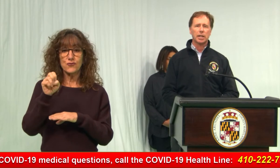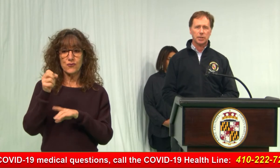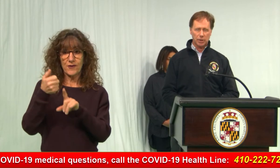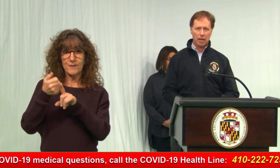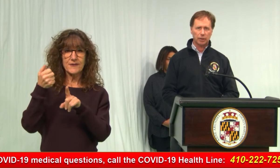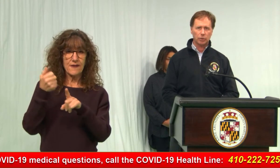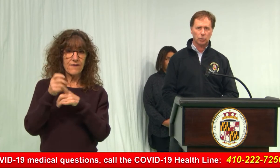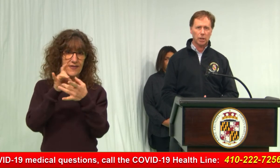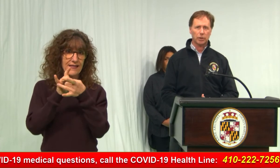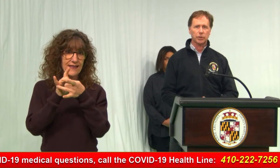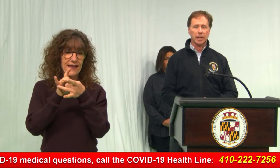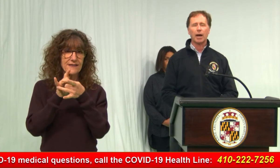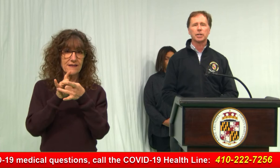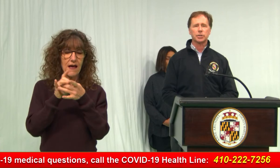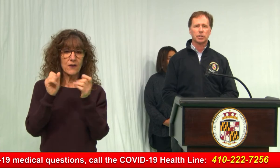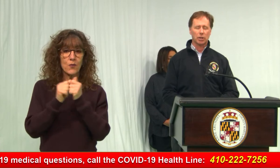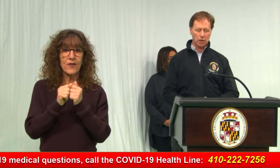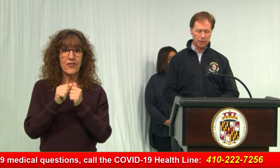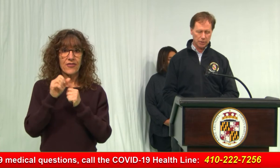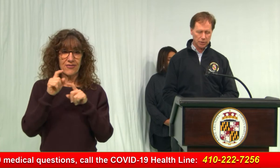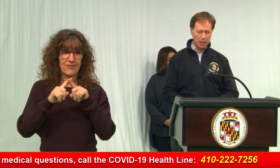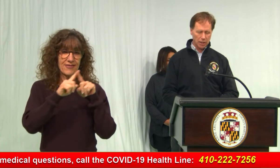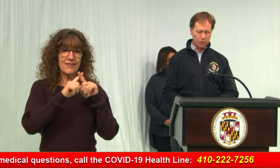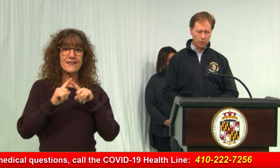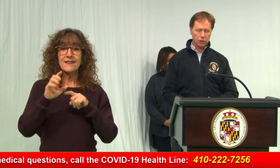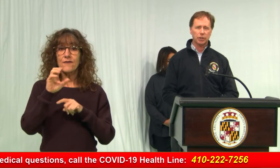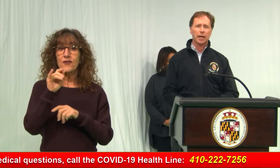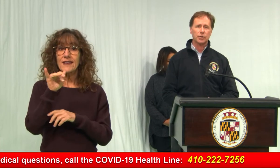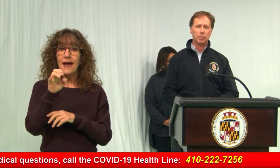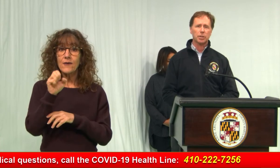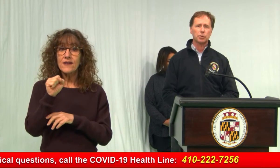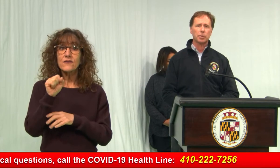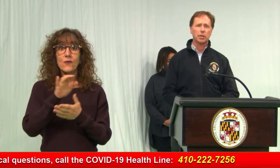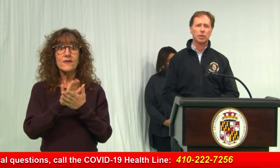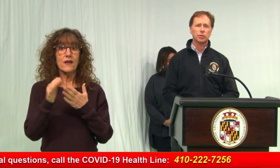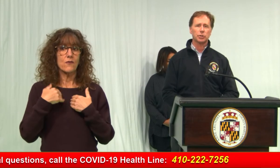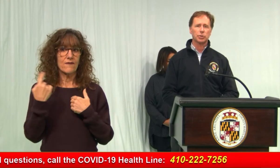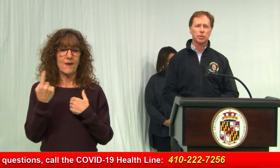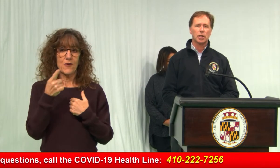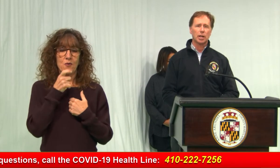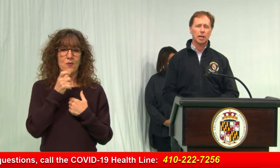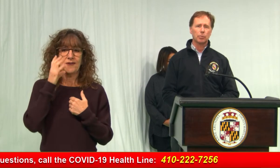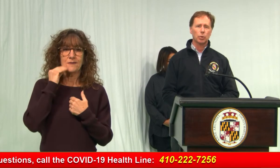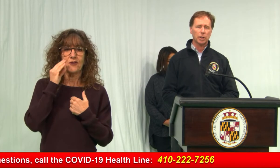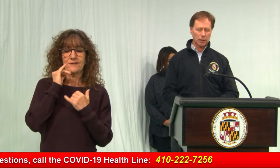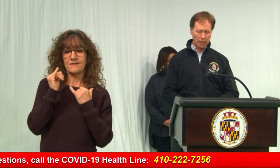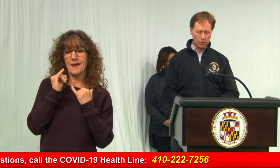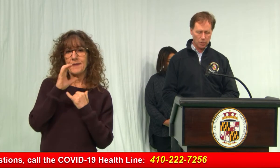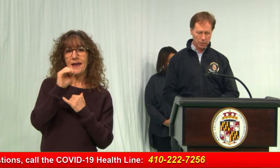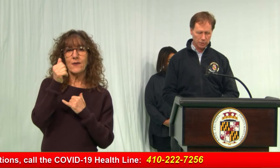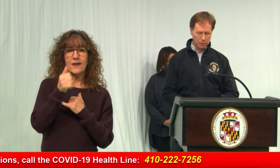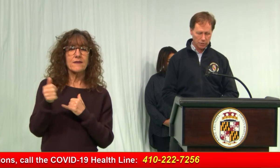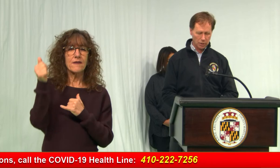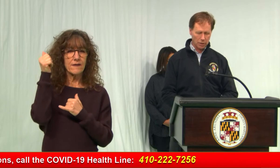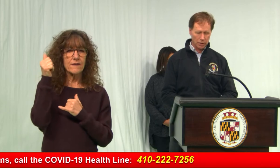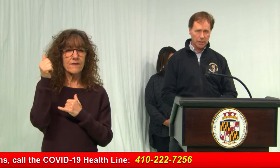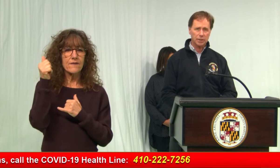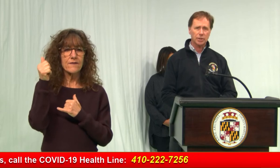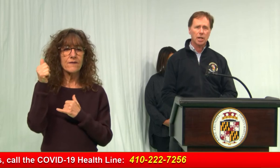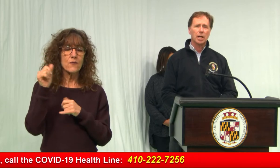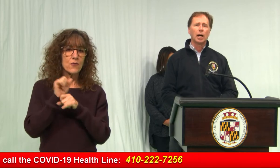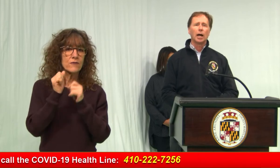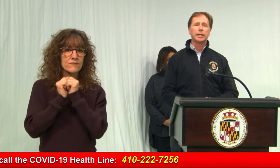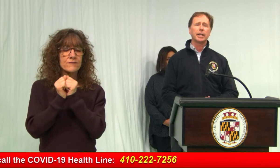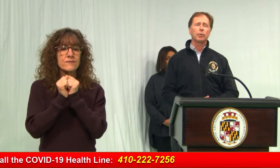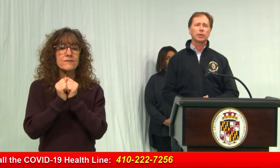be the liaison with the counties on this. And so it's good to have somebody who's been in our shoes working together with us on